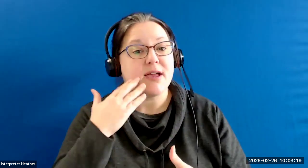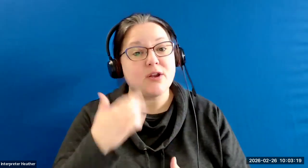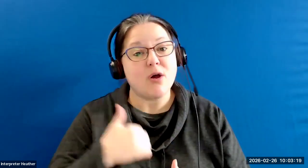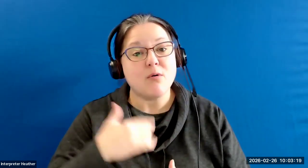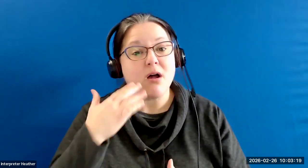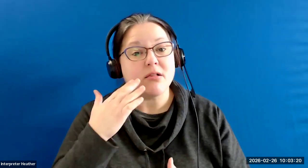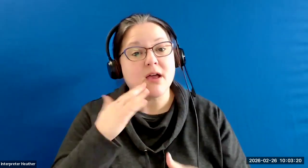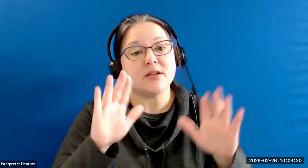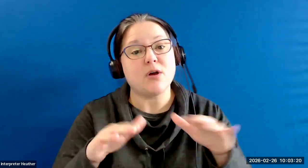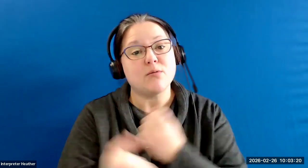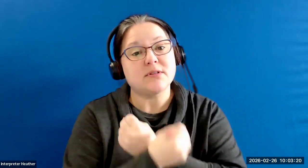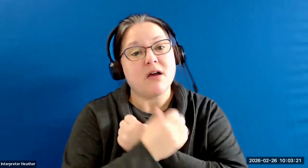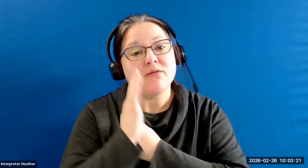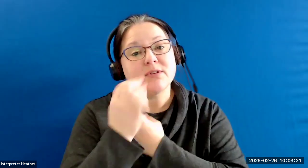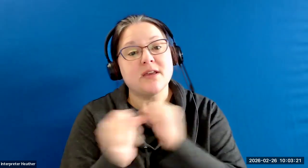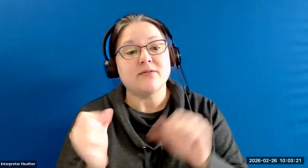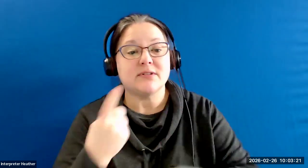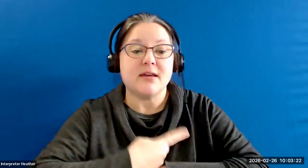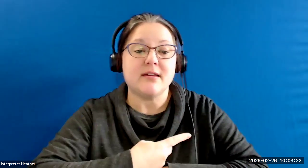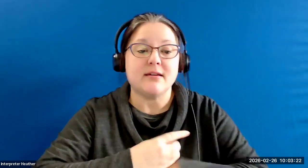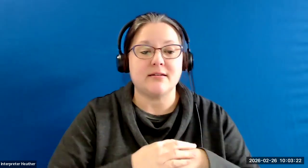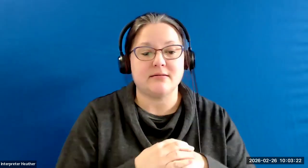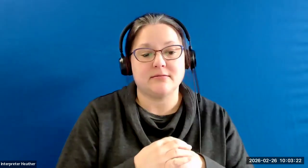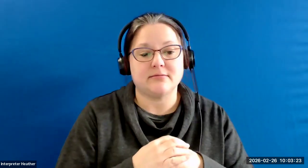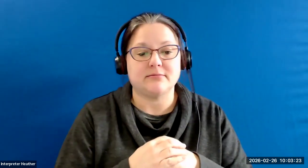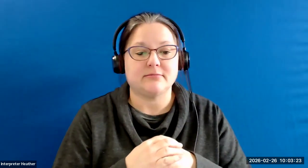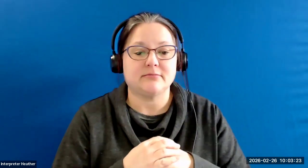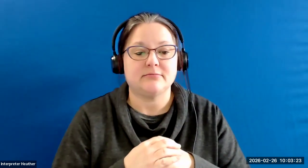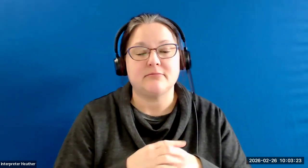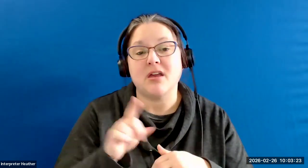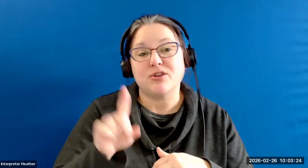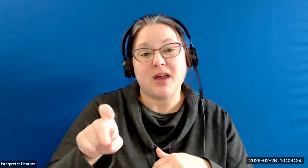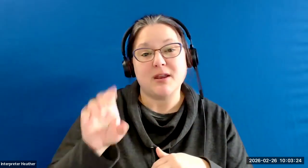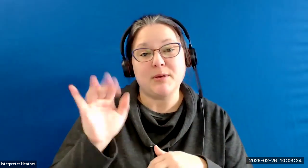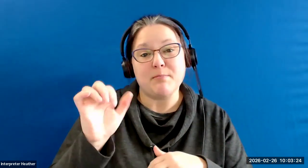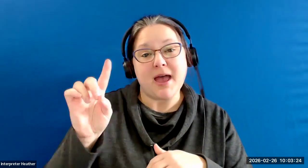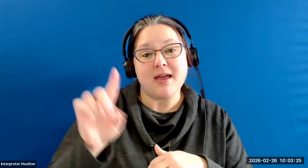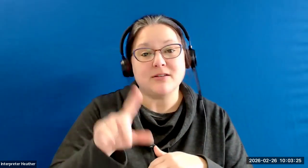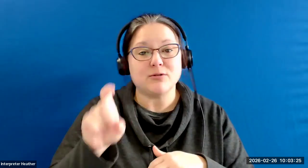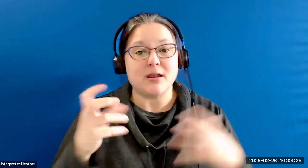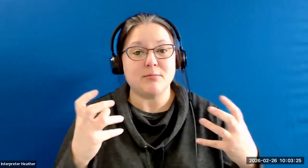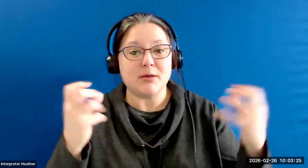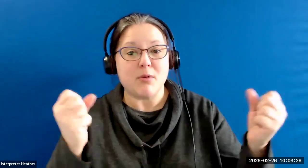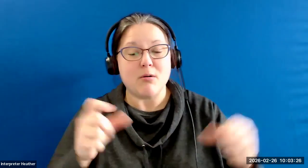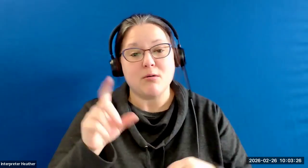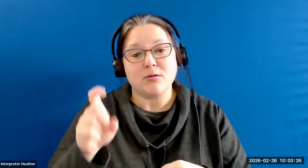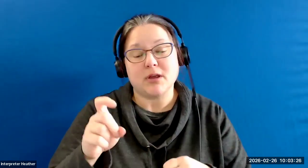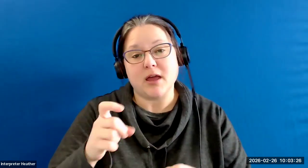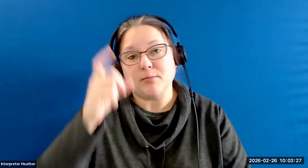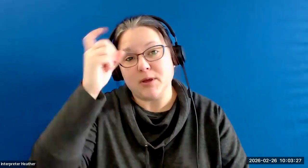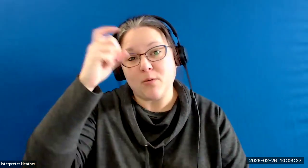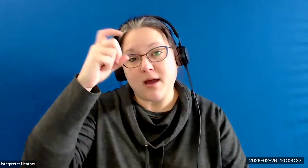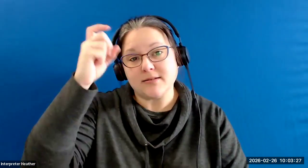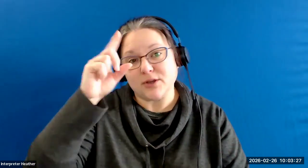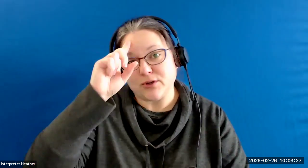I know, love will save the day. Yeah, yeah, yeah. You gotta be bad, you gotta be bold, you gotta